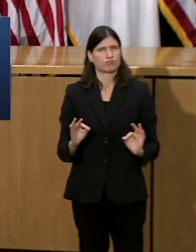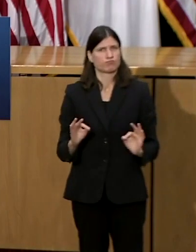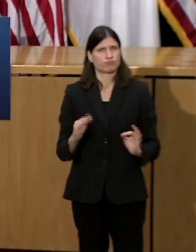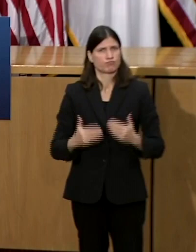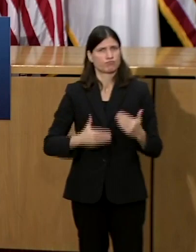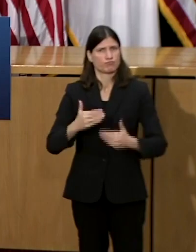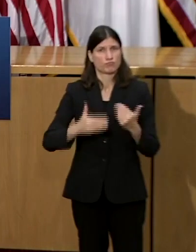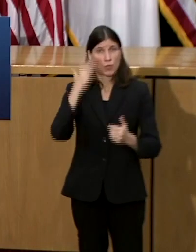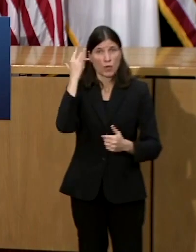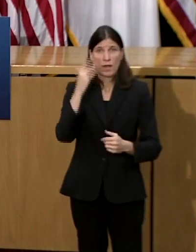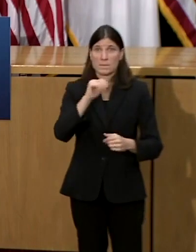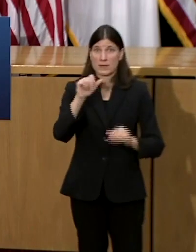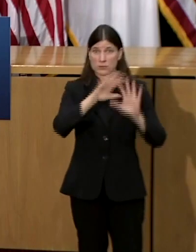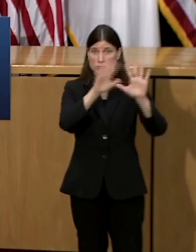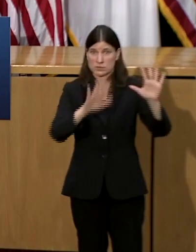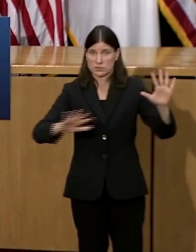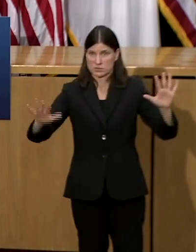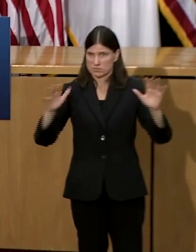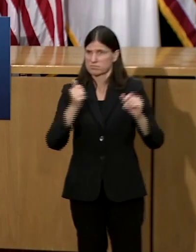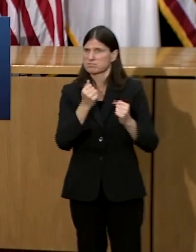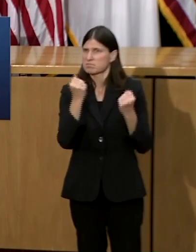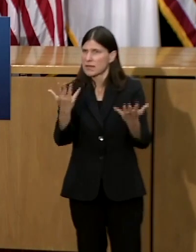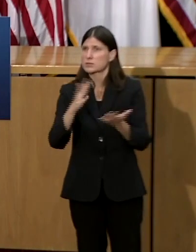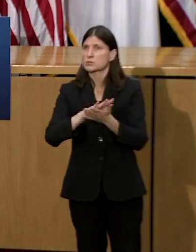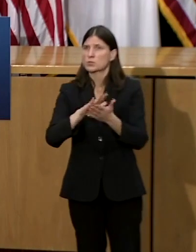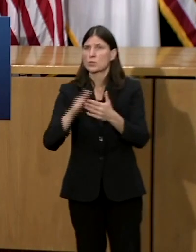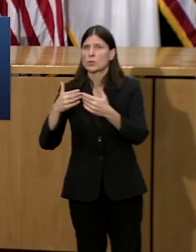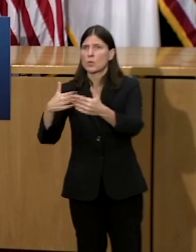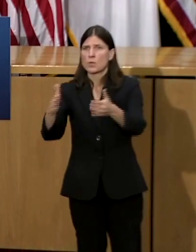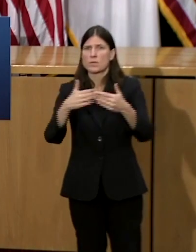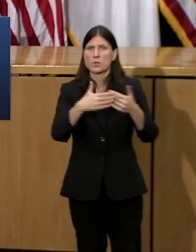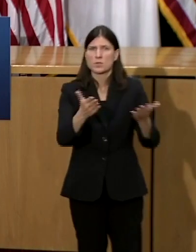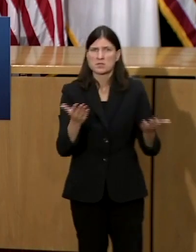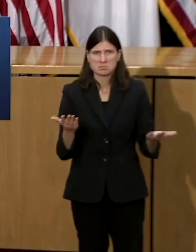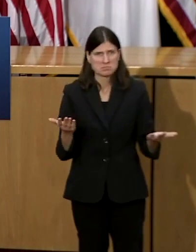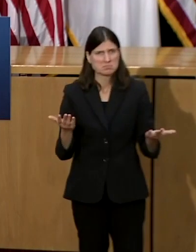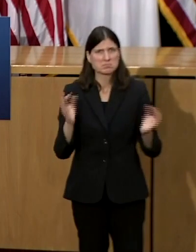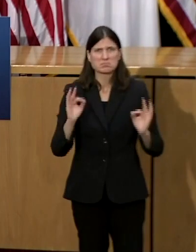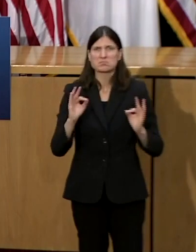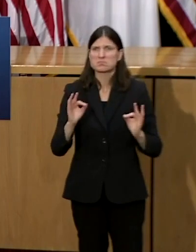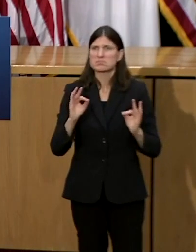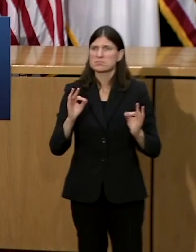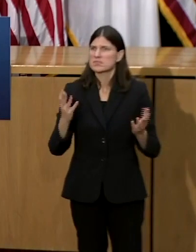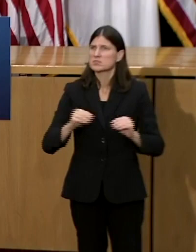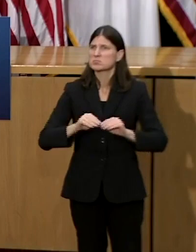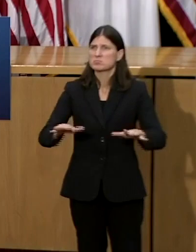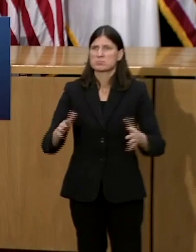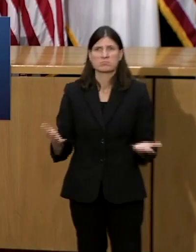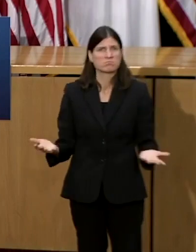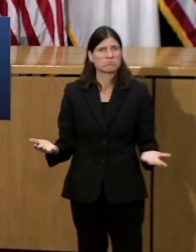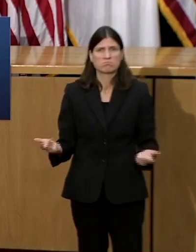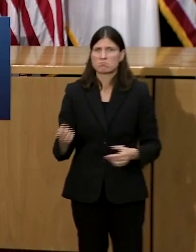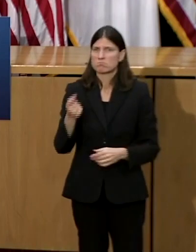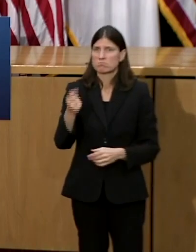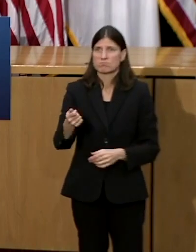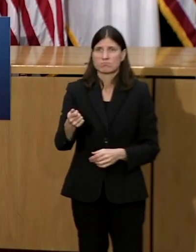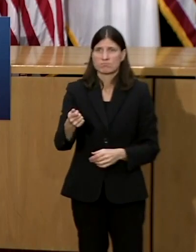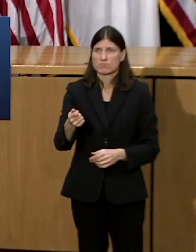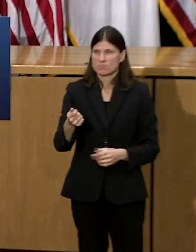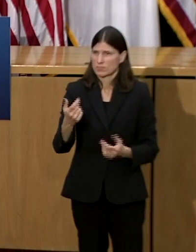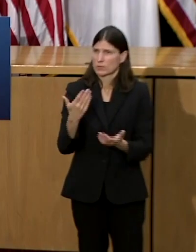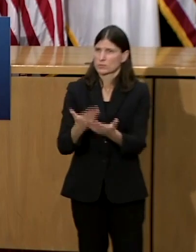small numbers of cases. Every district faces its own challenges. Dedicated educators, including those who are